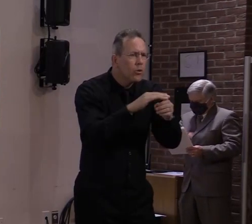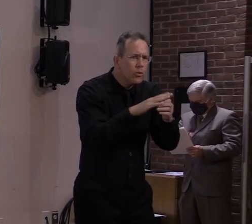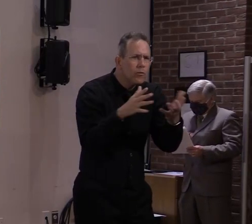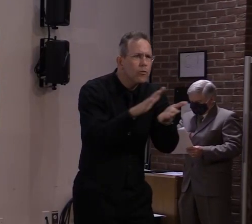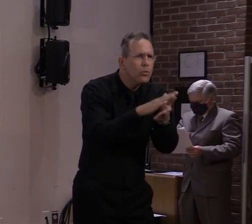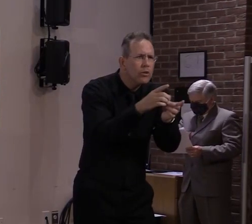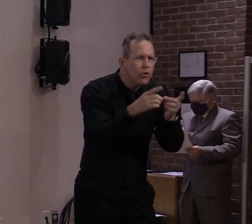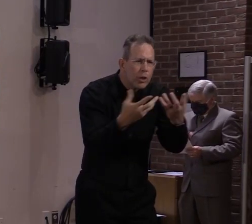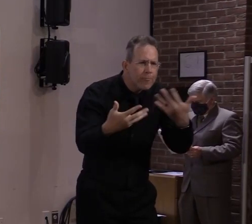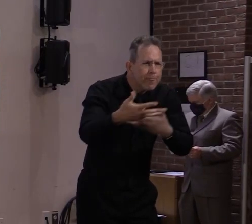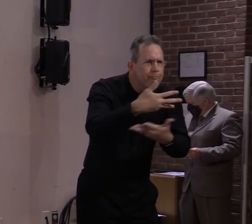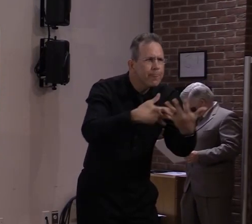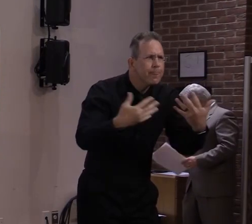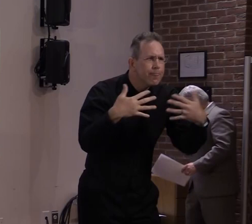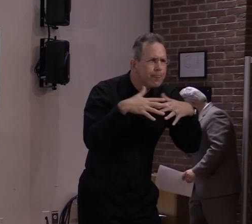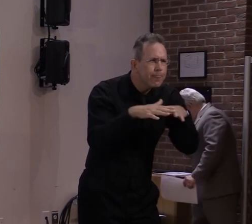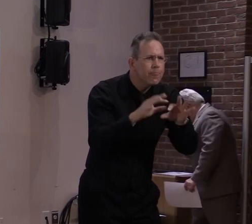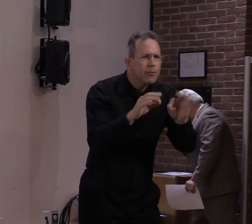of the state.